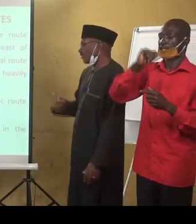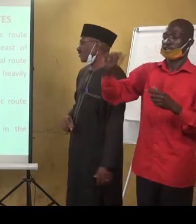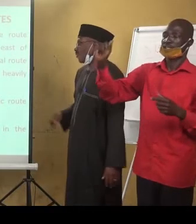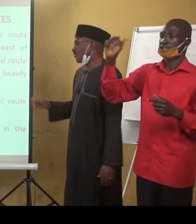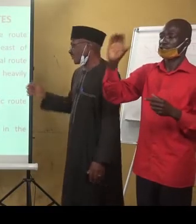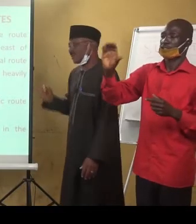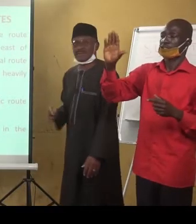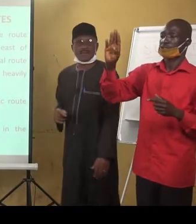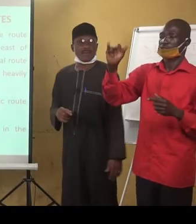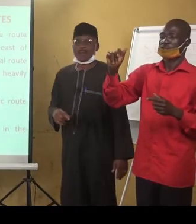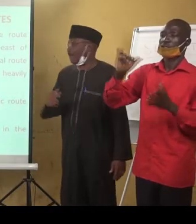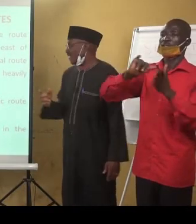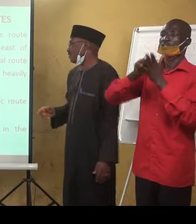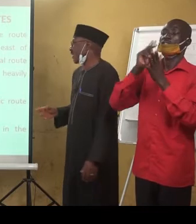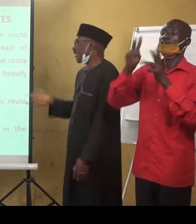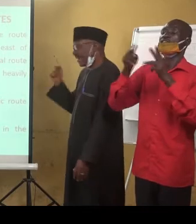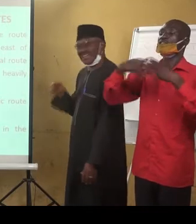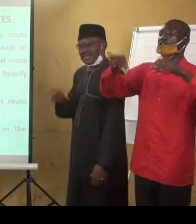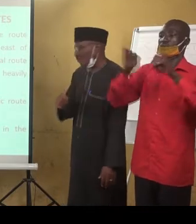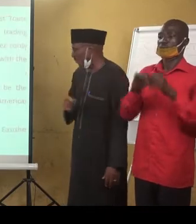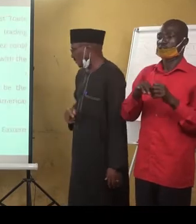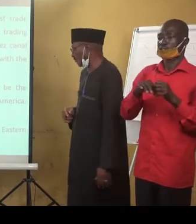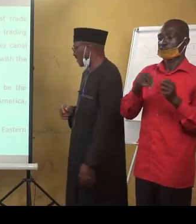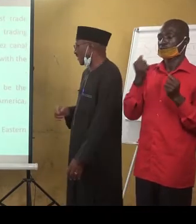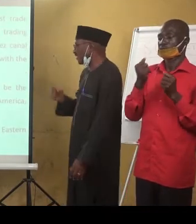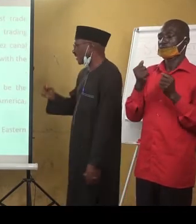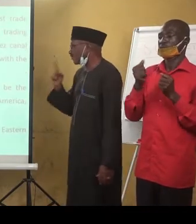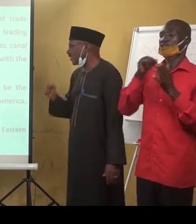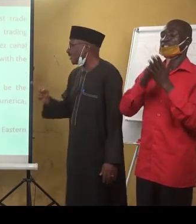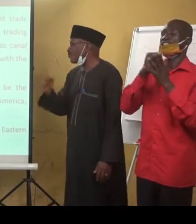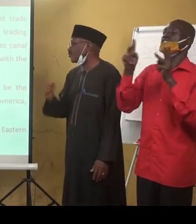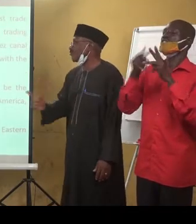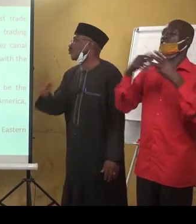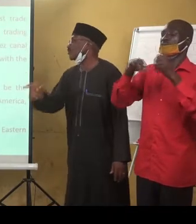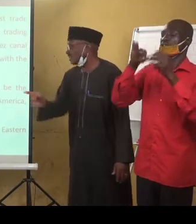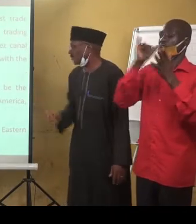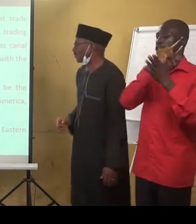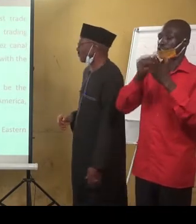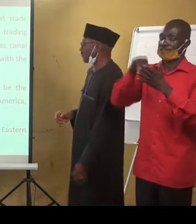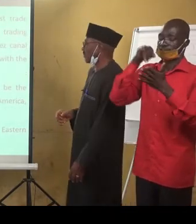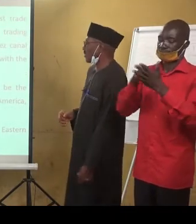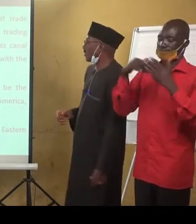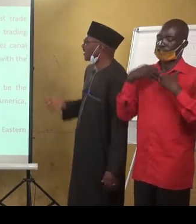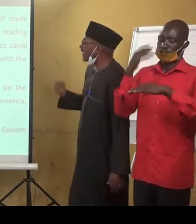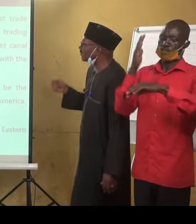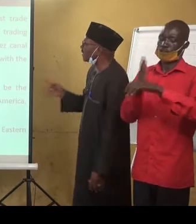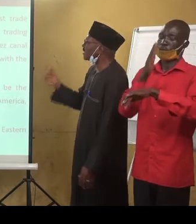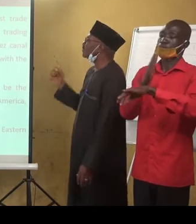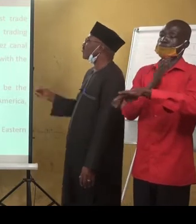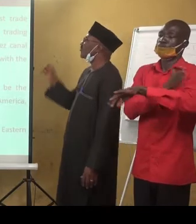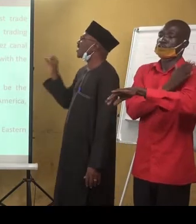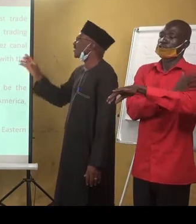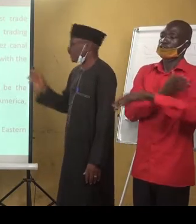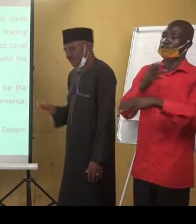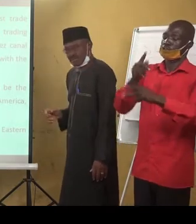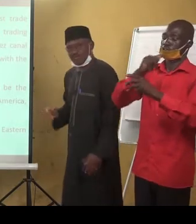the importance of this Panama Canal route. It has really improved routes. It has really